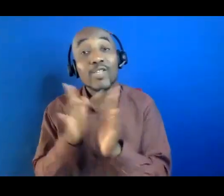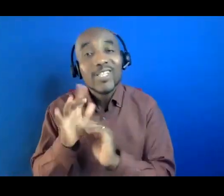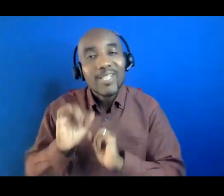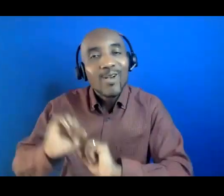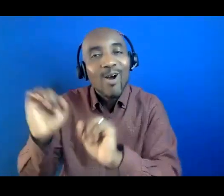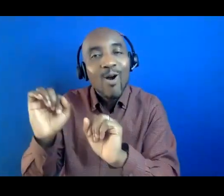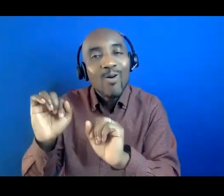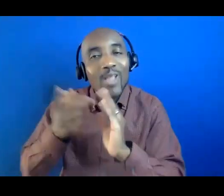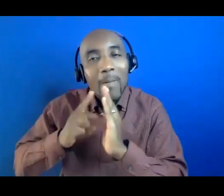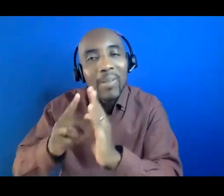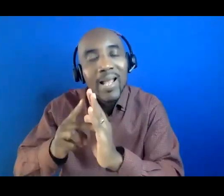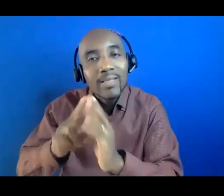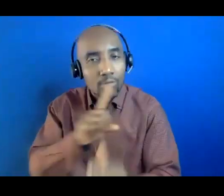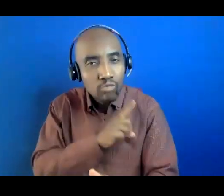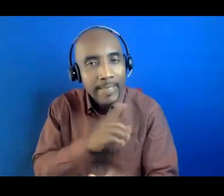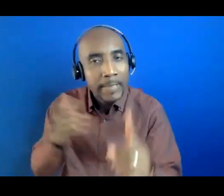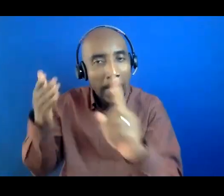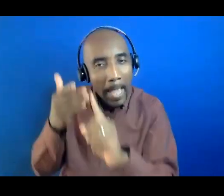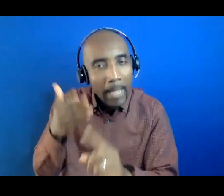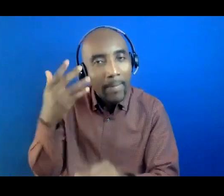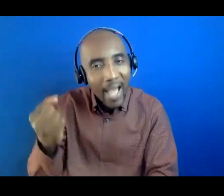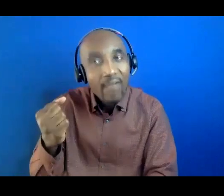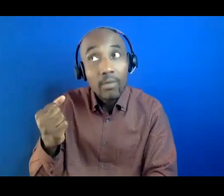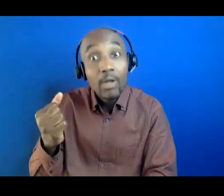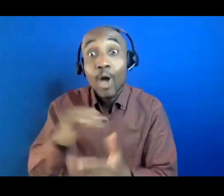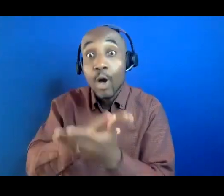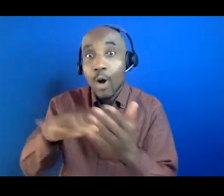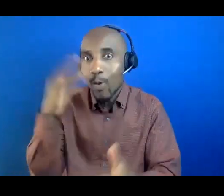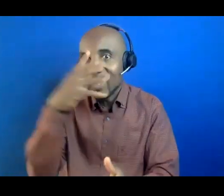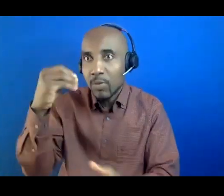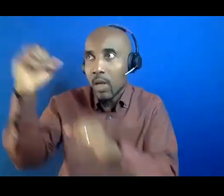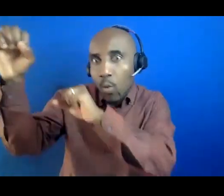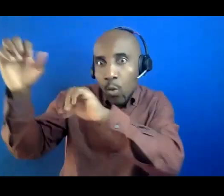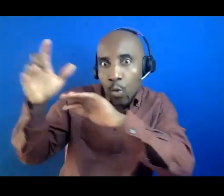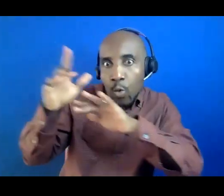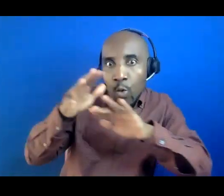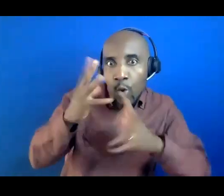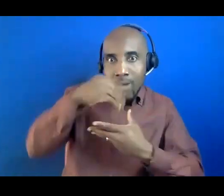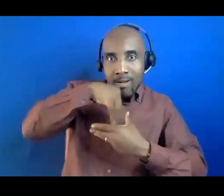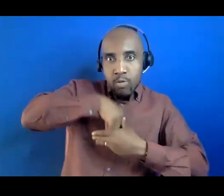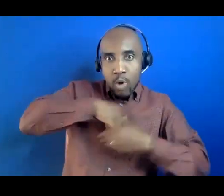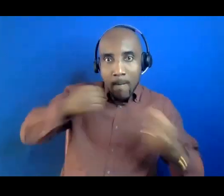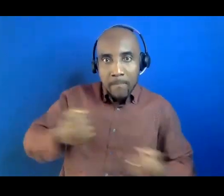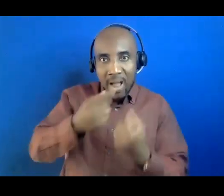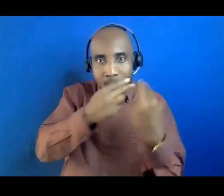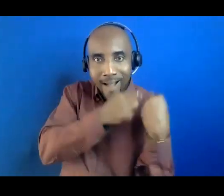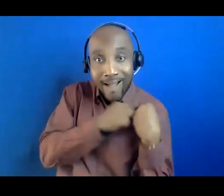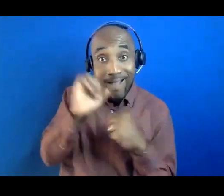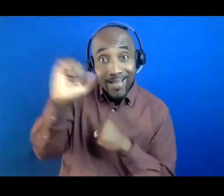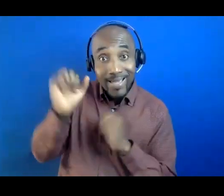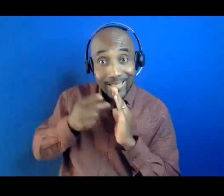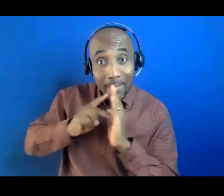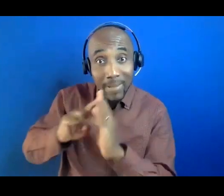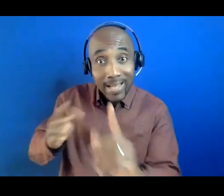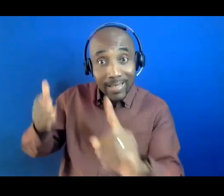and purposes. And Jesus sends us the Holy Spirit to empower us for his plans and his